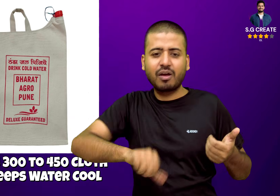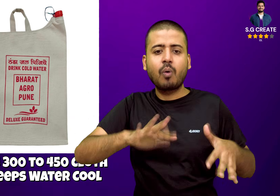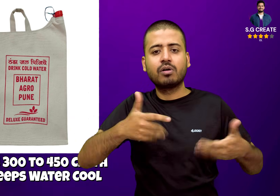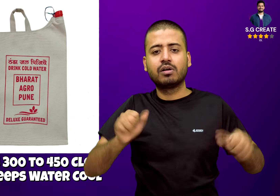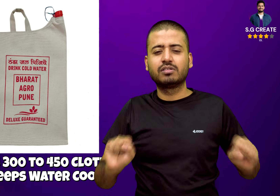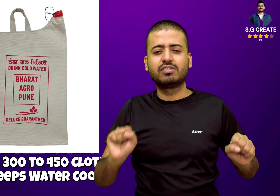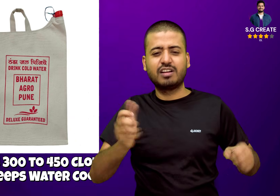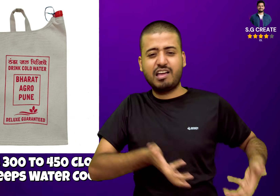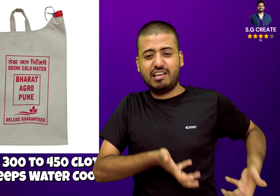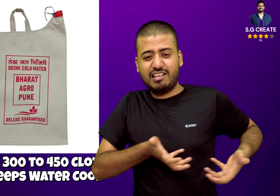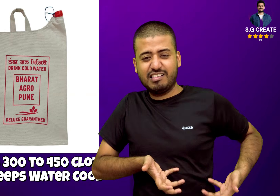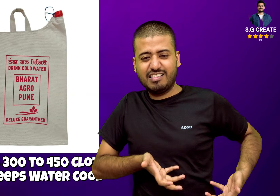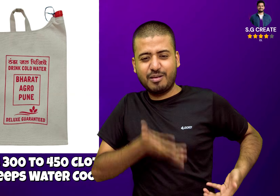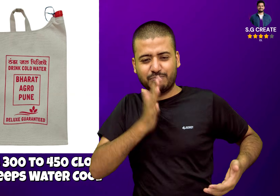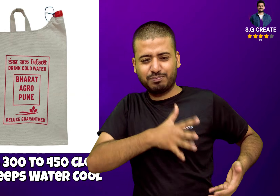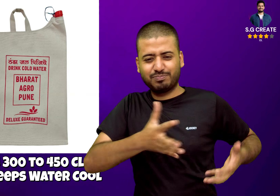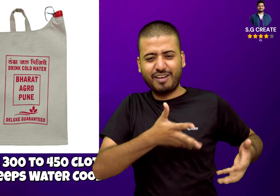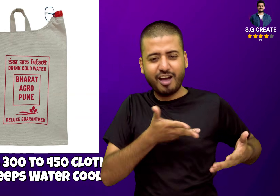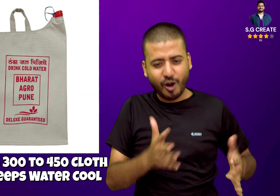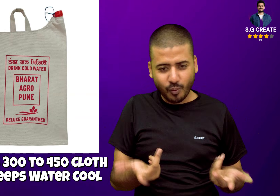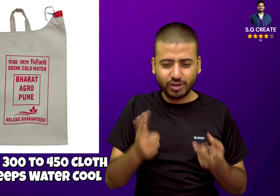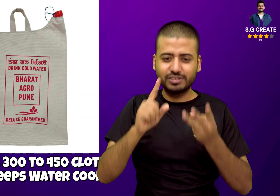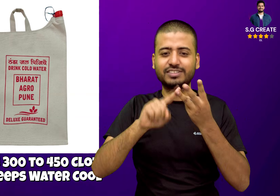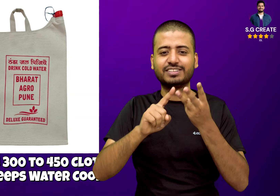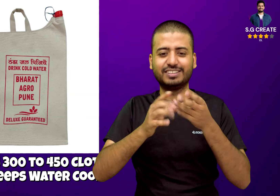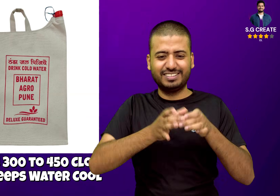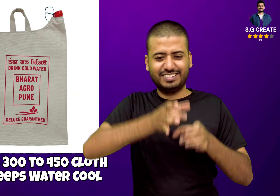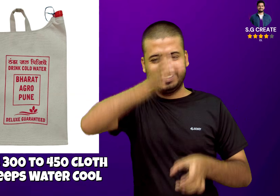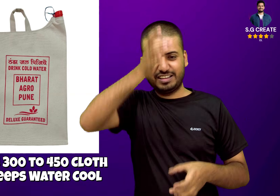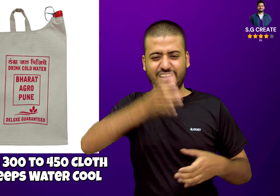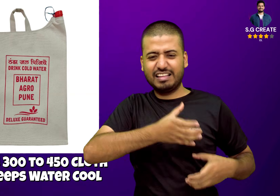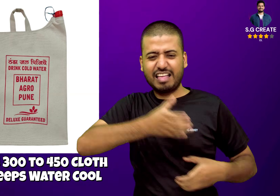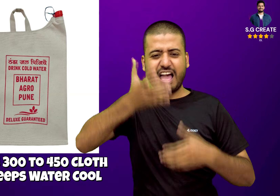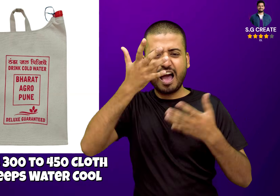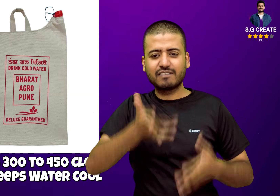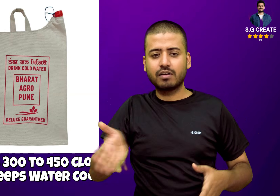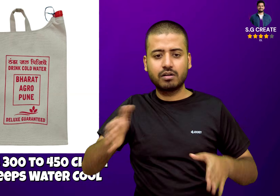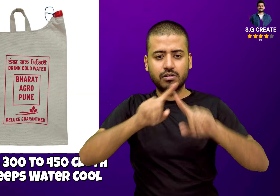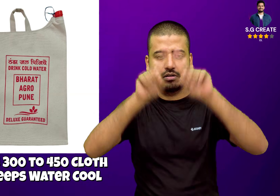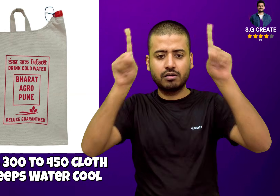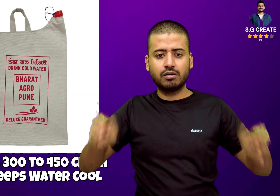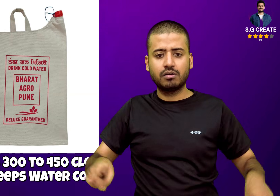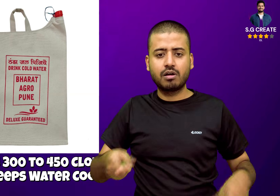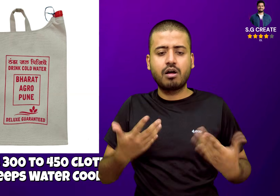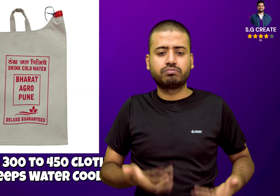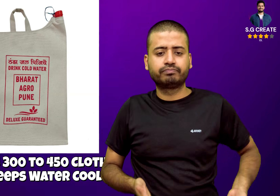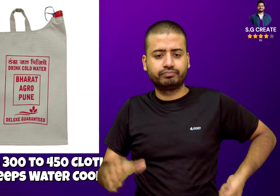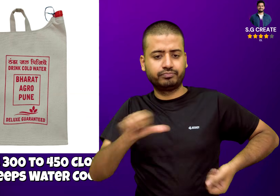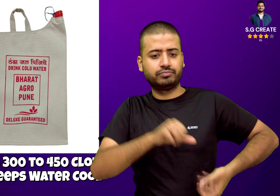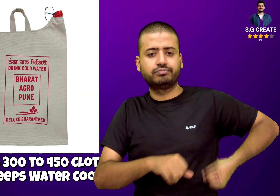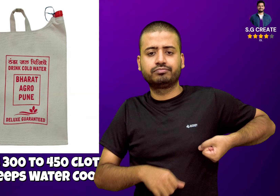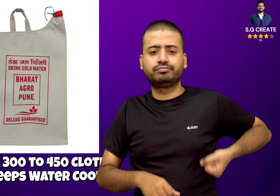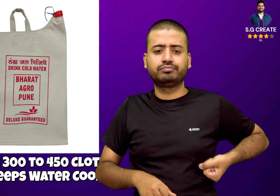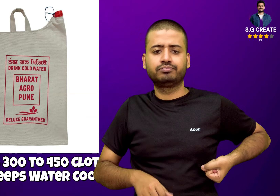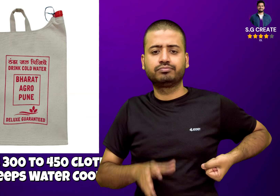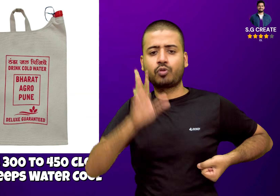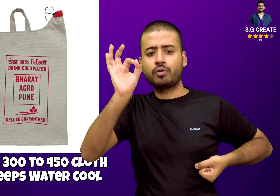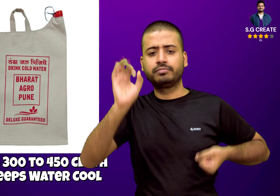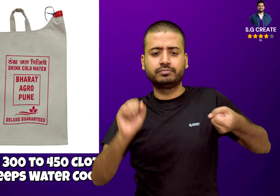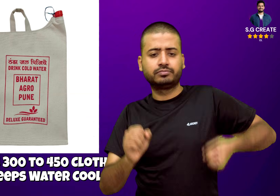soak. Fill the new bag completely with water and submerge it entirely into a bucket filled with water for 3 consecutive days.